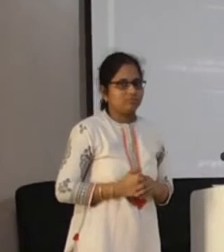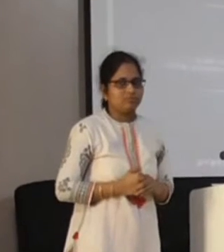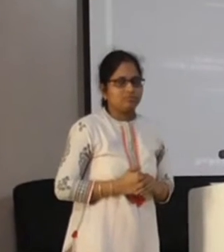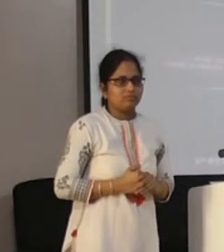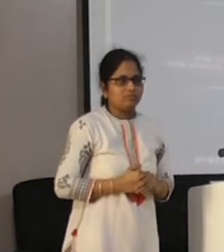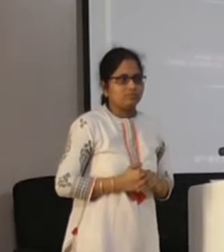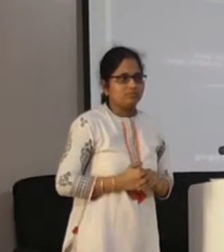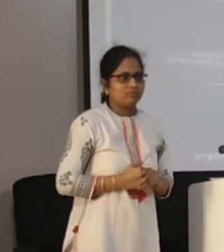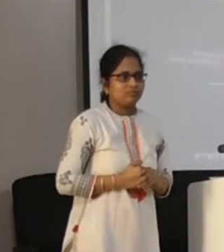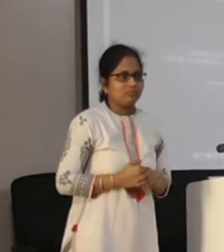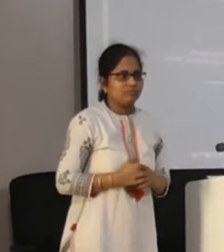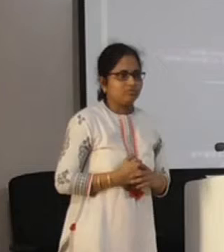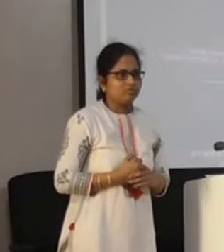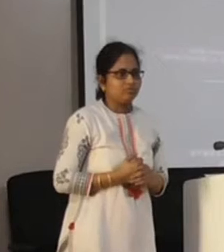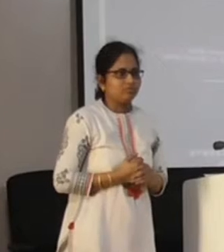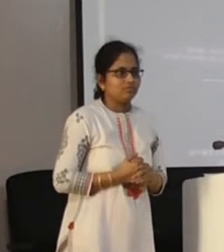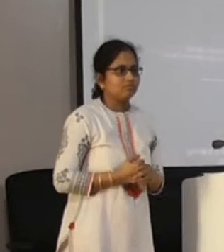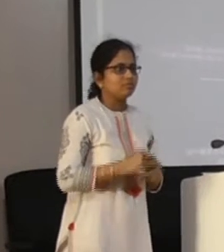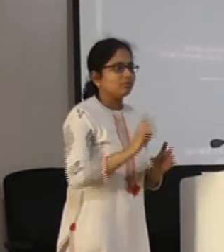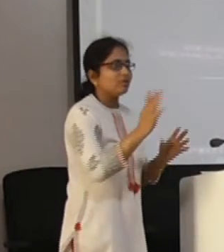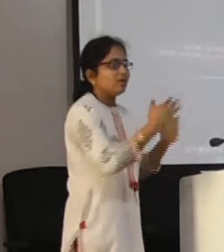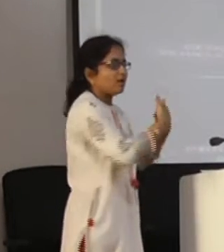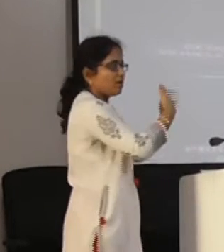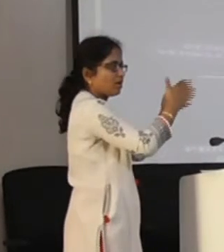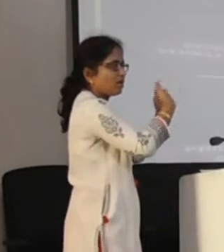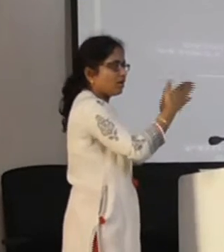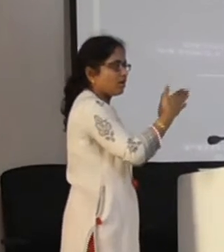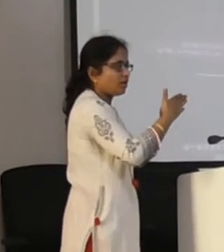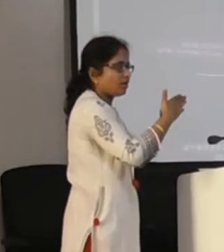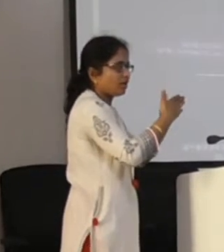Priority will be up to the door.